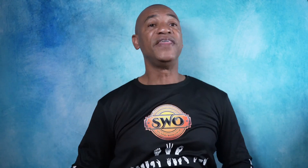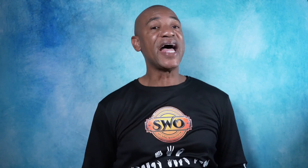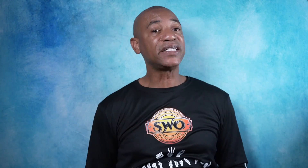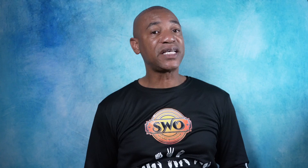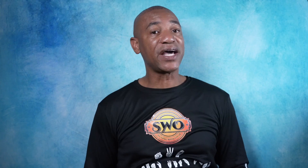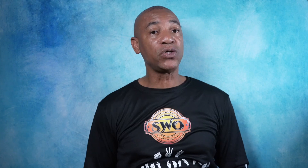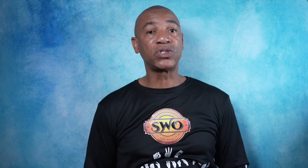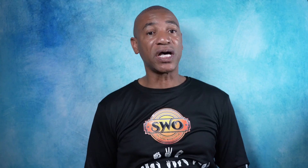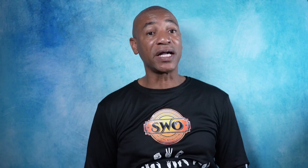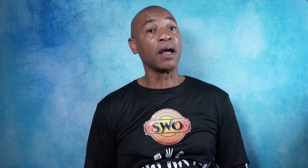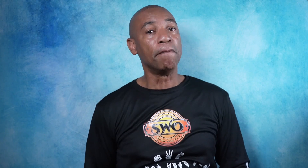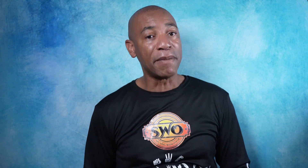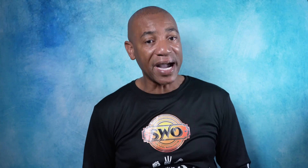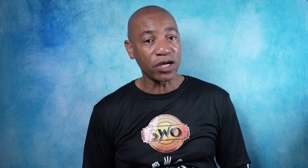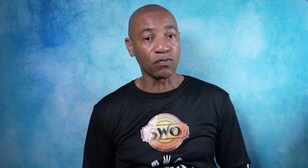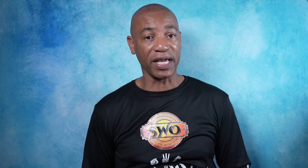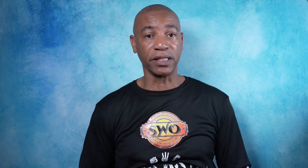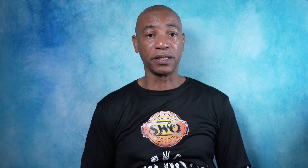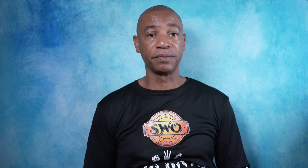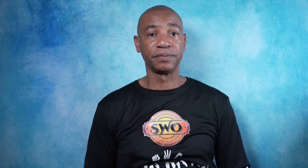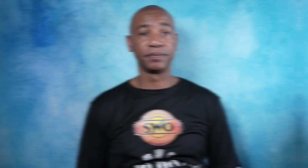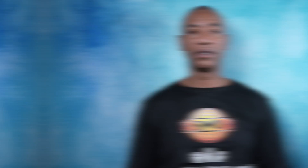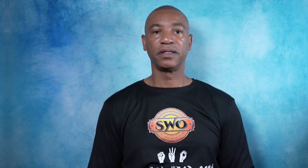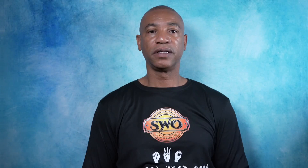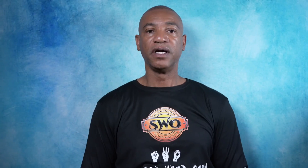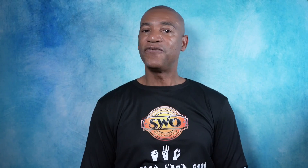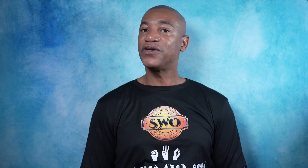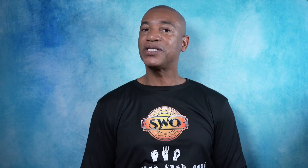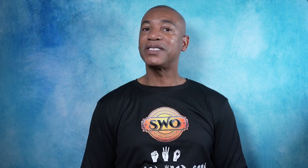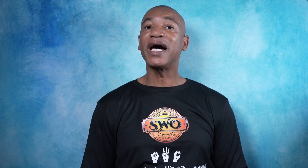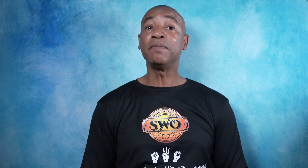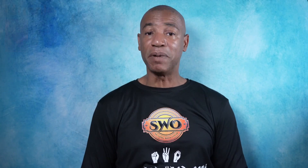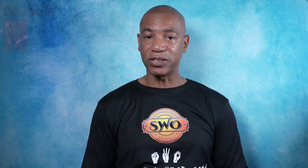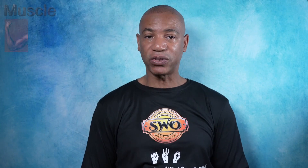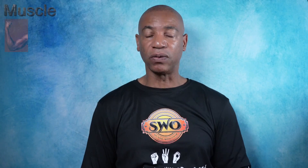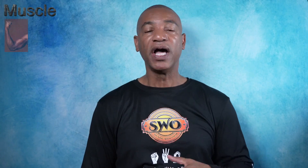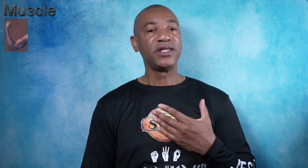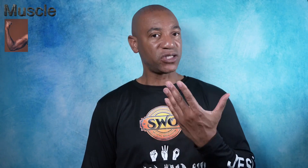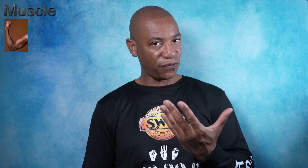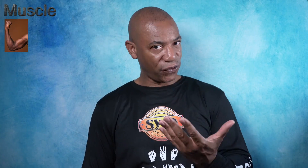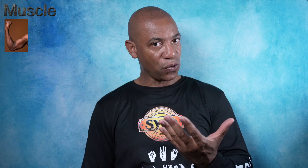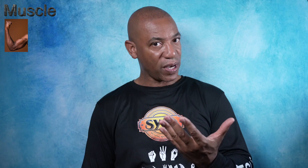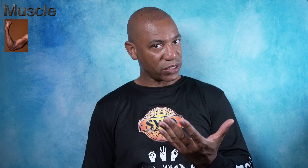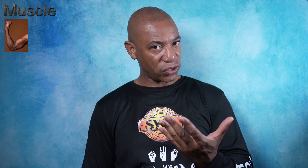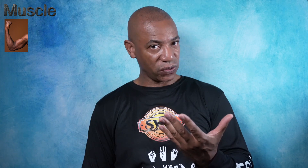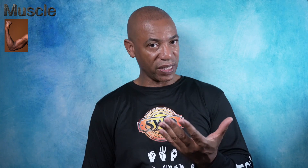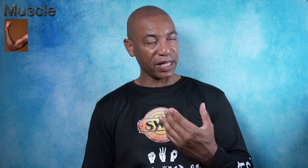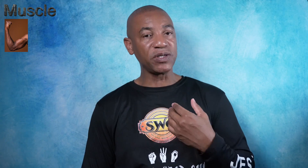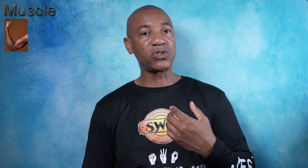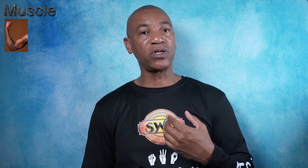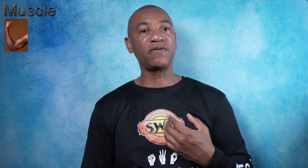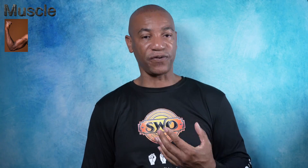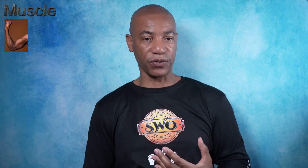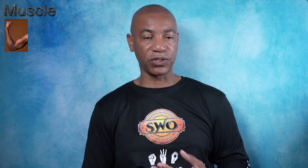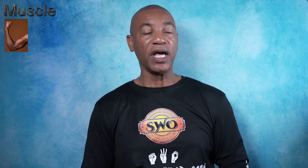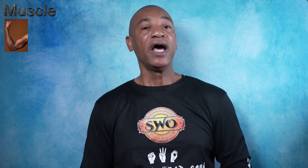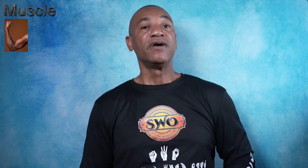That is how you sign migraine. For the sign muscle, there's a few ways to do that. Let me show you the first.